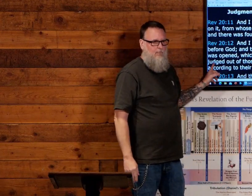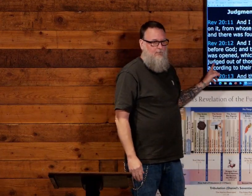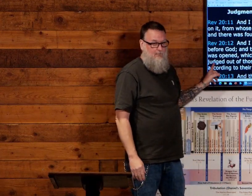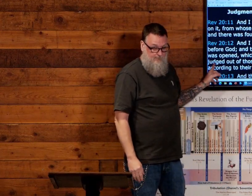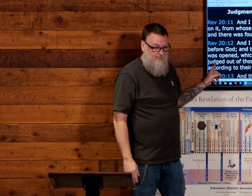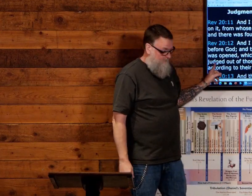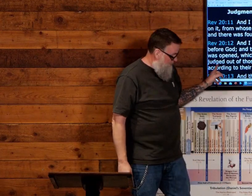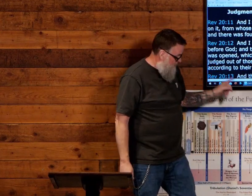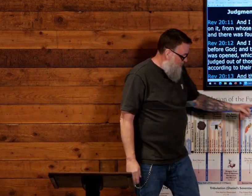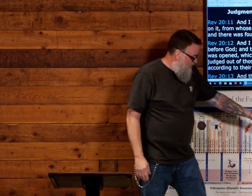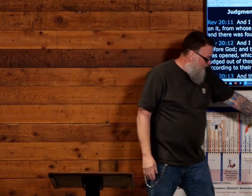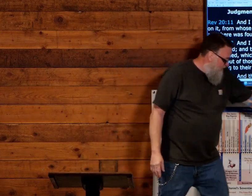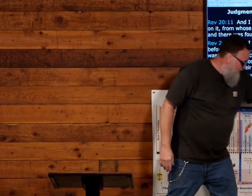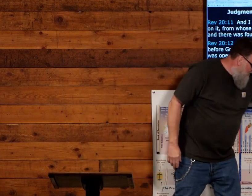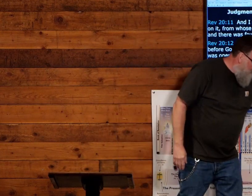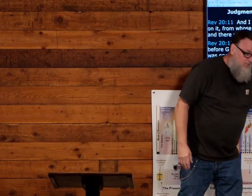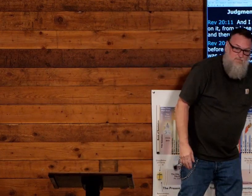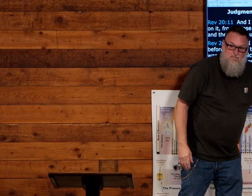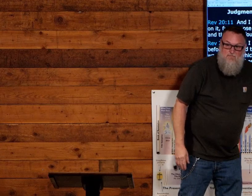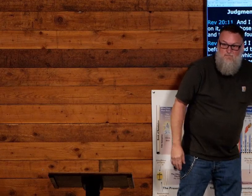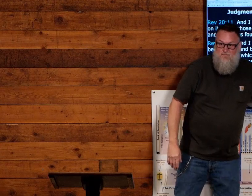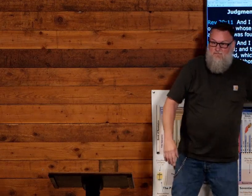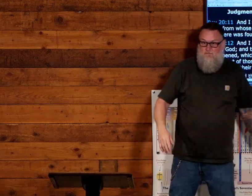Out of the things written in, that were written in the book.